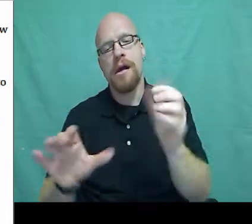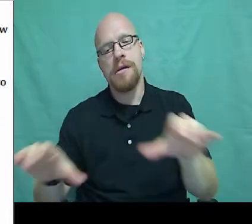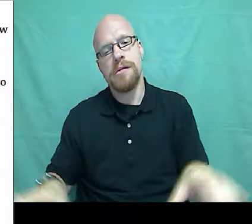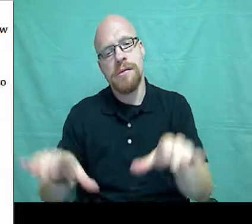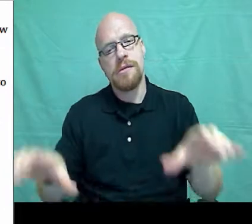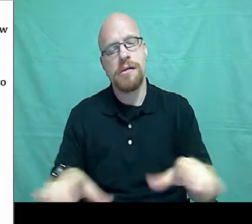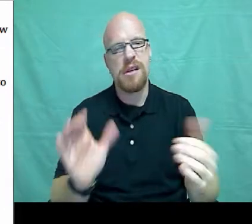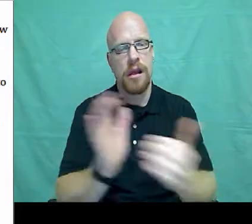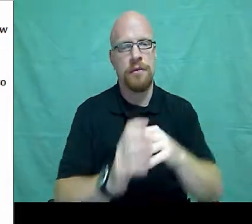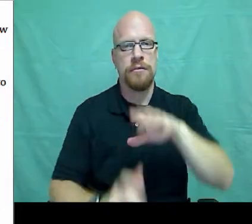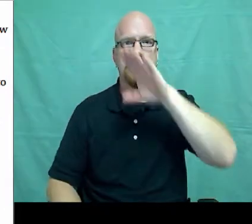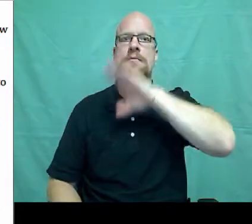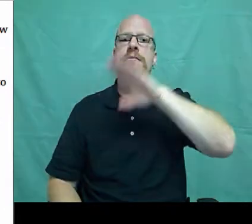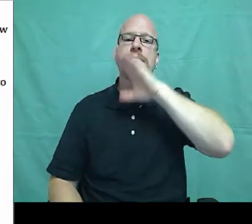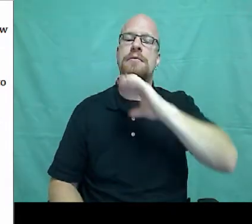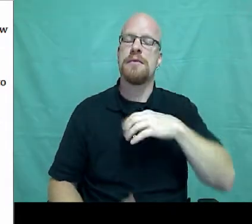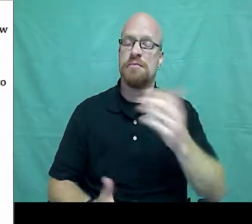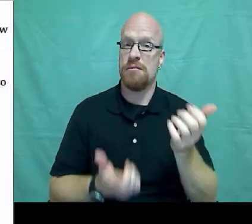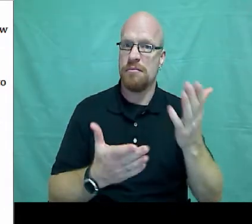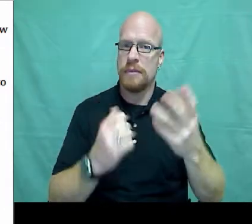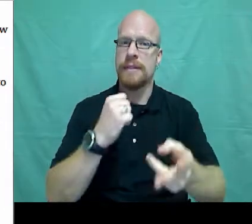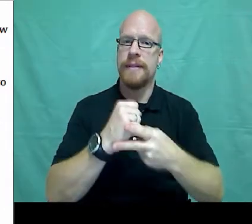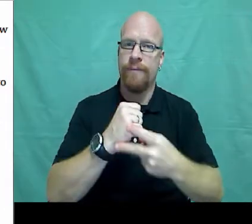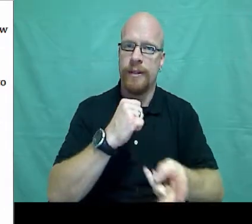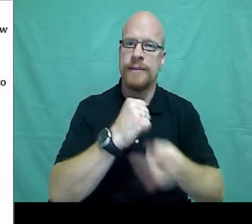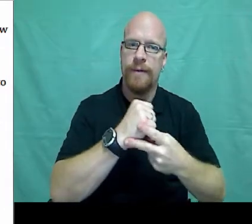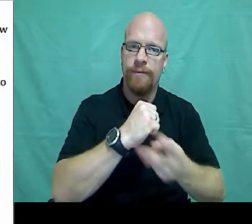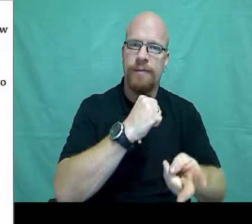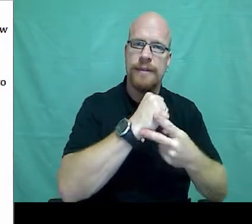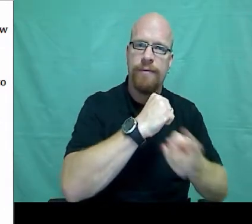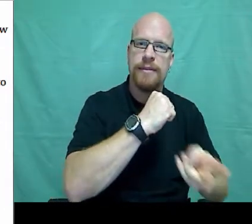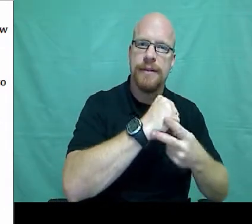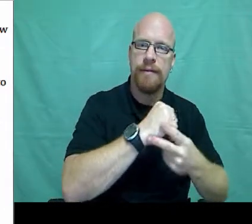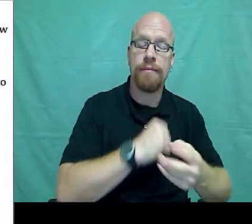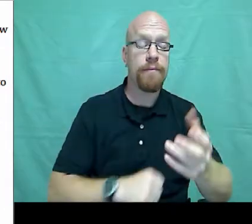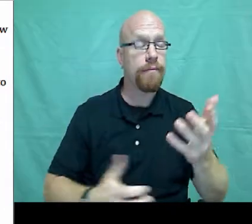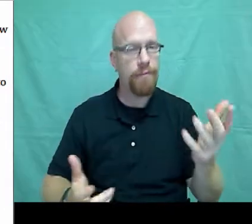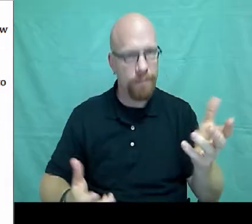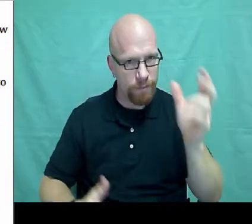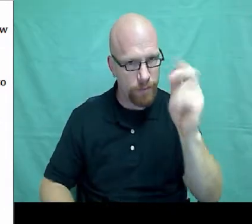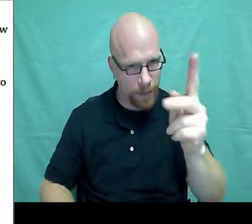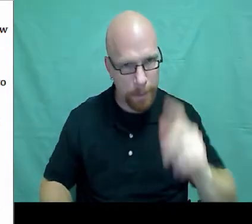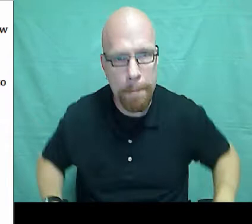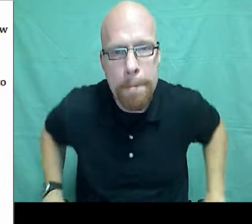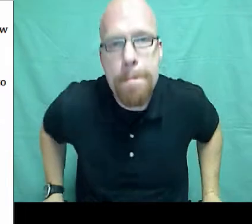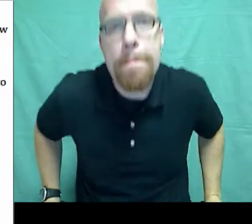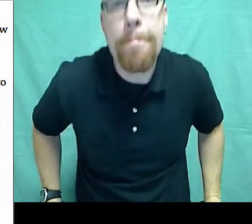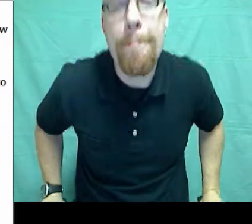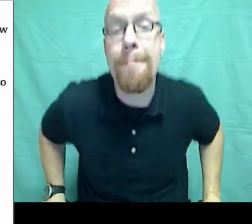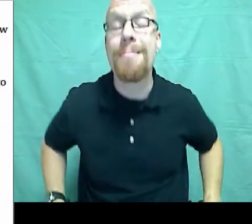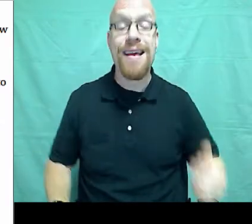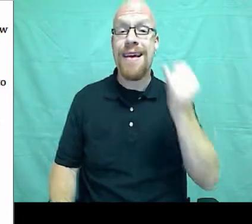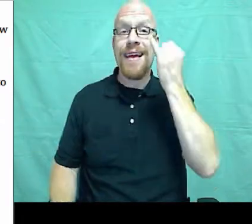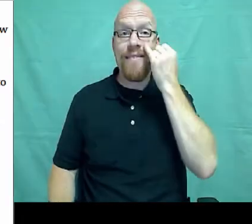my presentation. I had to go all the way back and start recreating my slides. It was quite